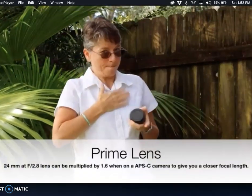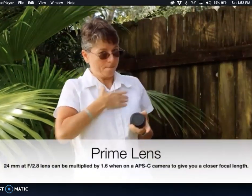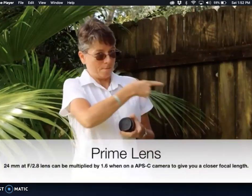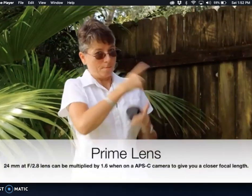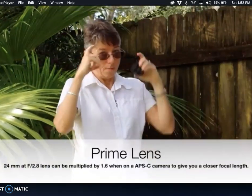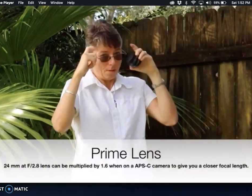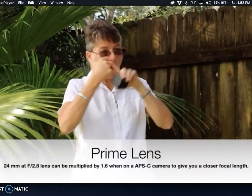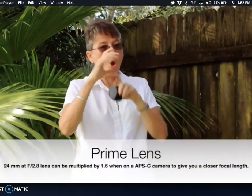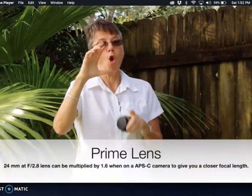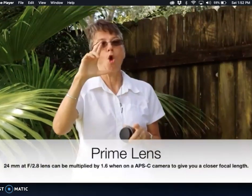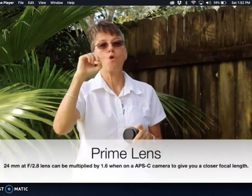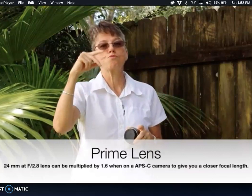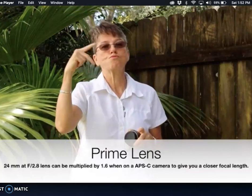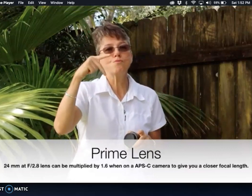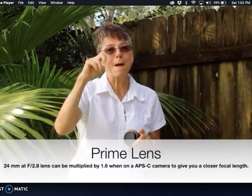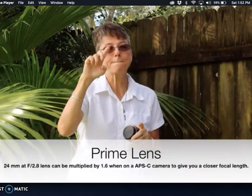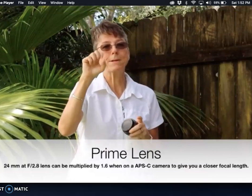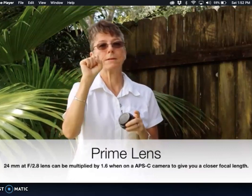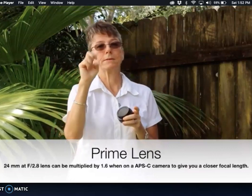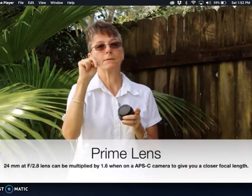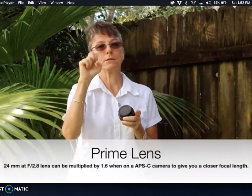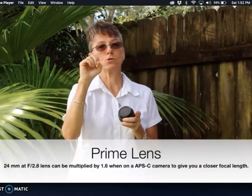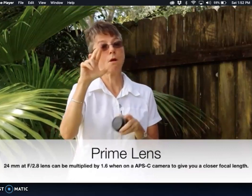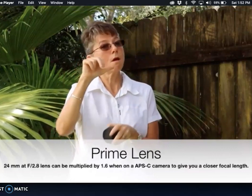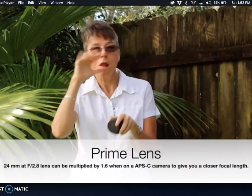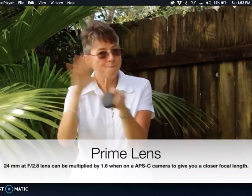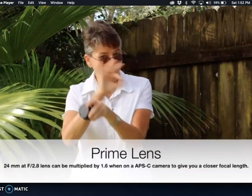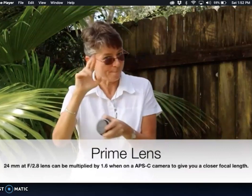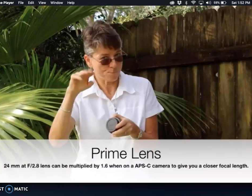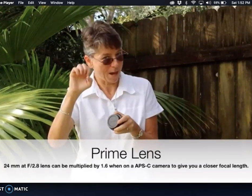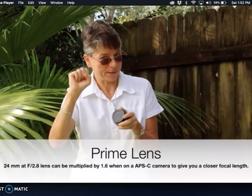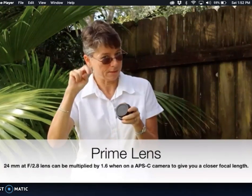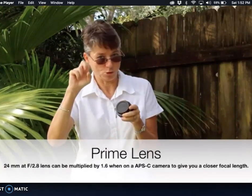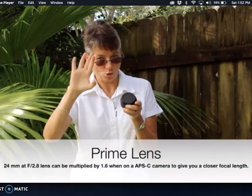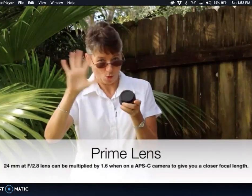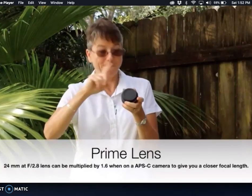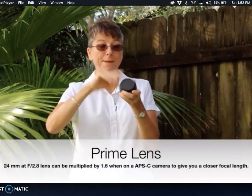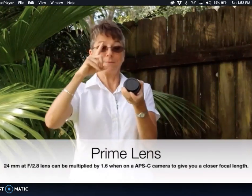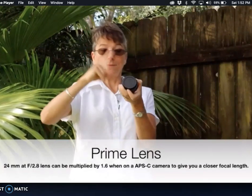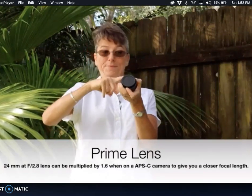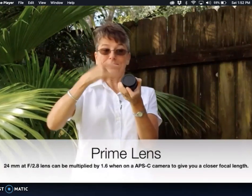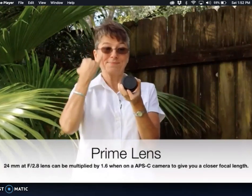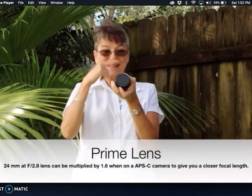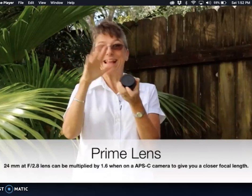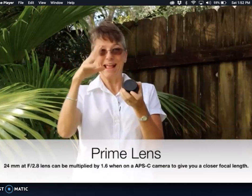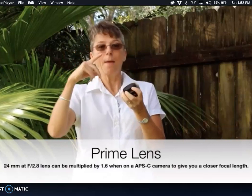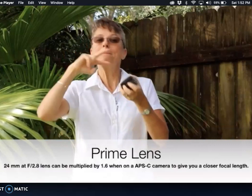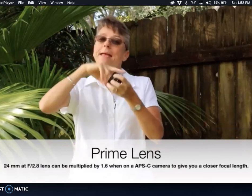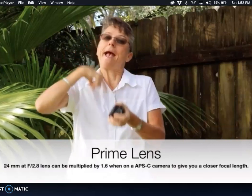this 24 millimeter, but remember with my camera, because it has a crop sensor, you have to multiply it by 1.6. If you don't have one, don't worry